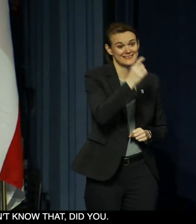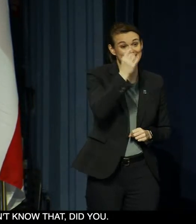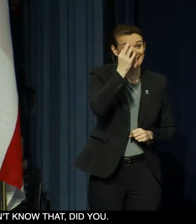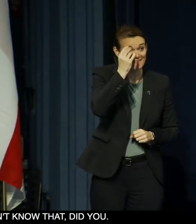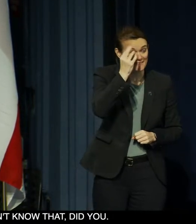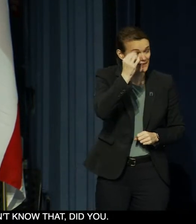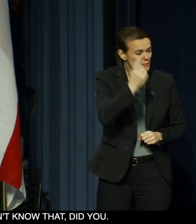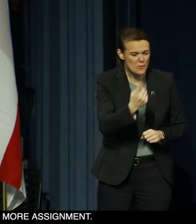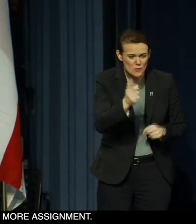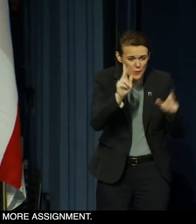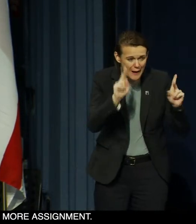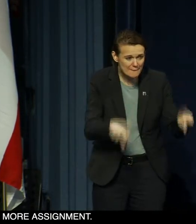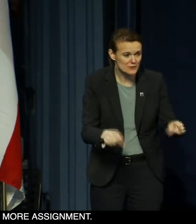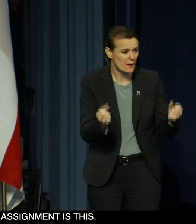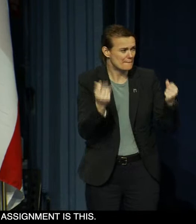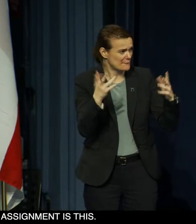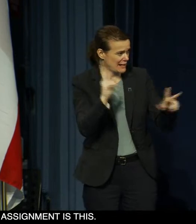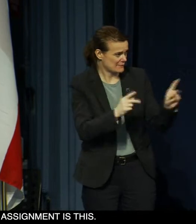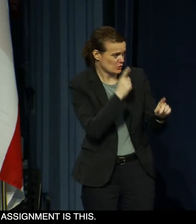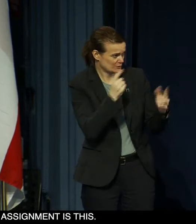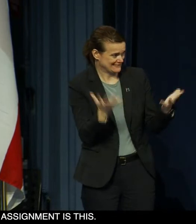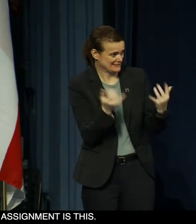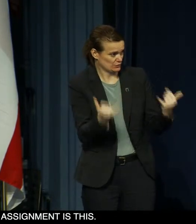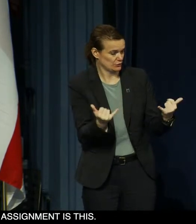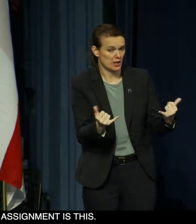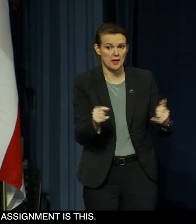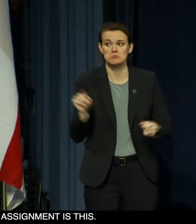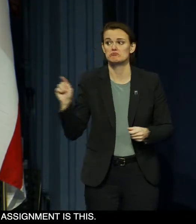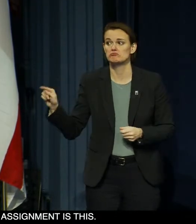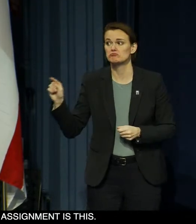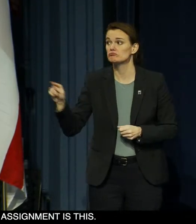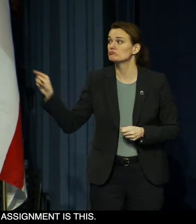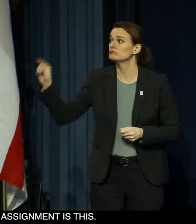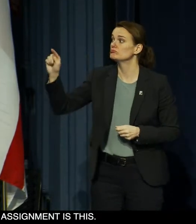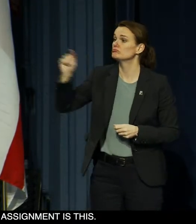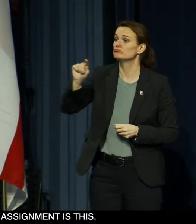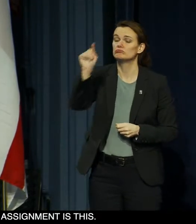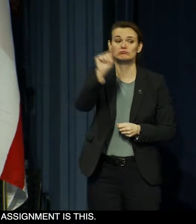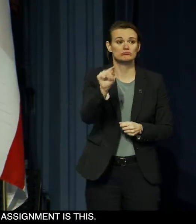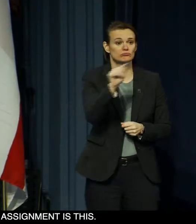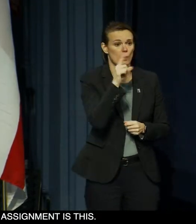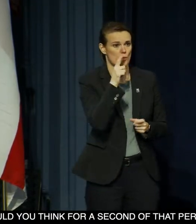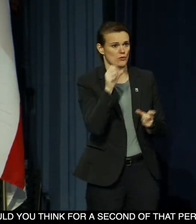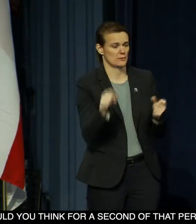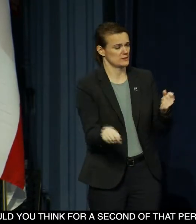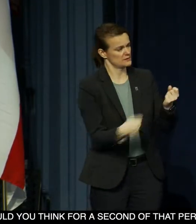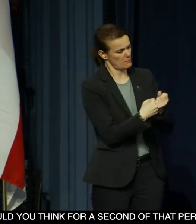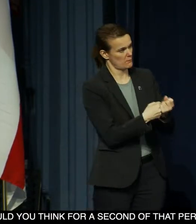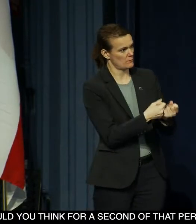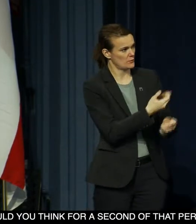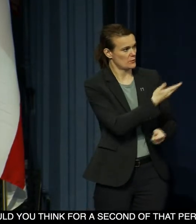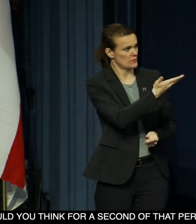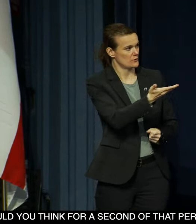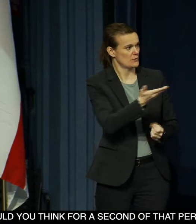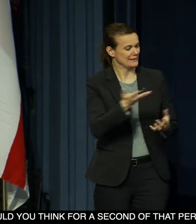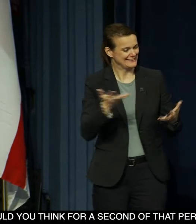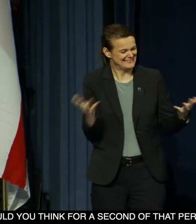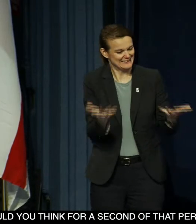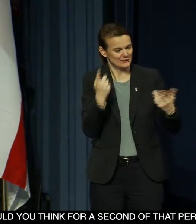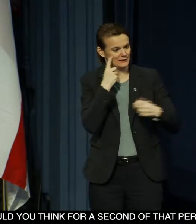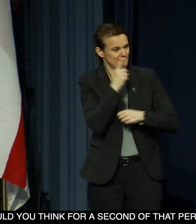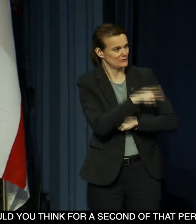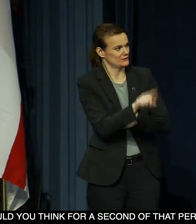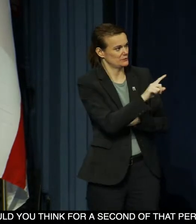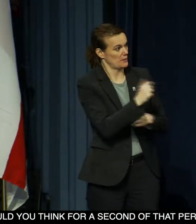second of that person or persons who are joining us this afternoon who has been present for you and supportive of you during your